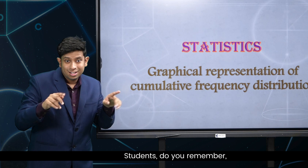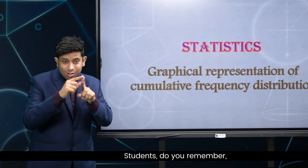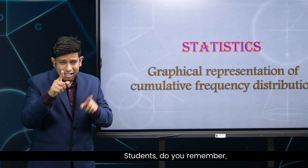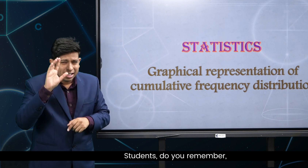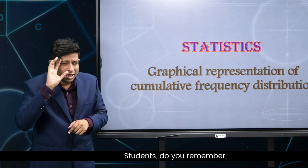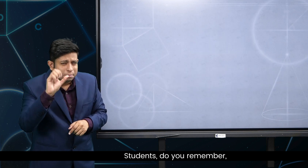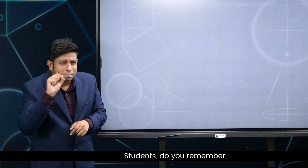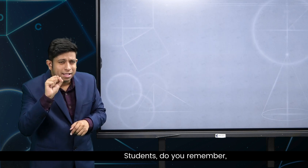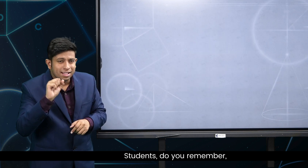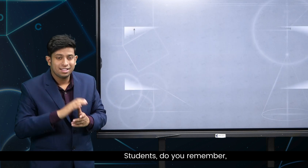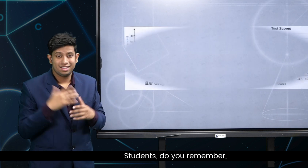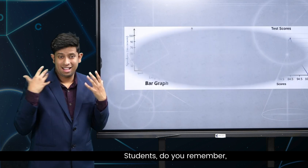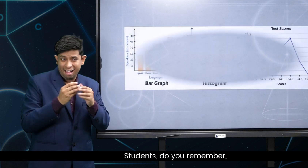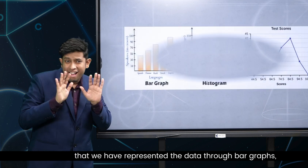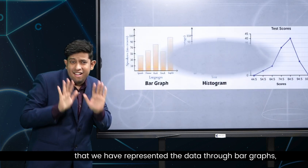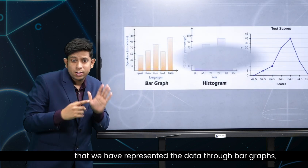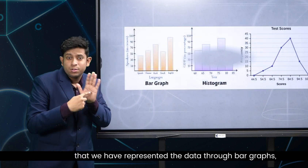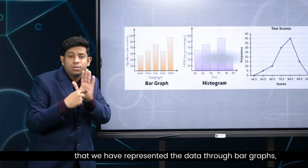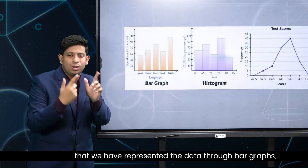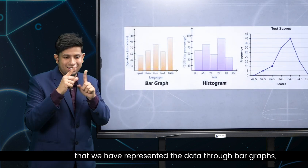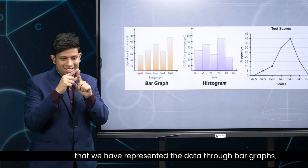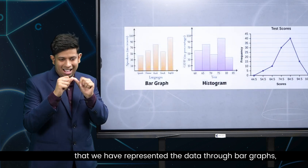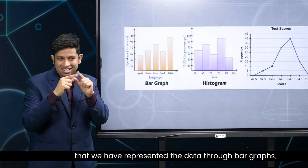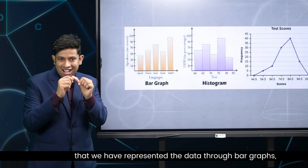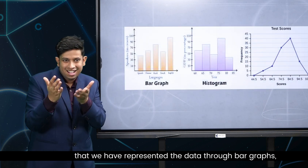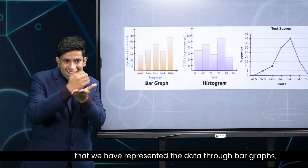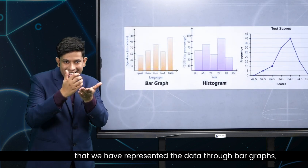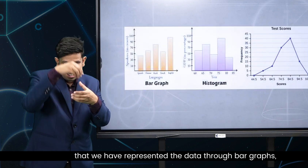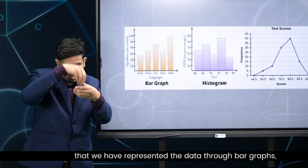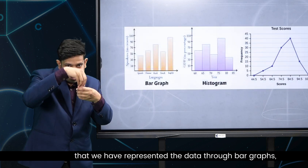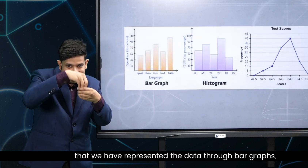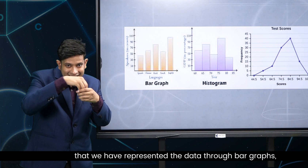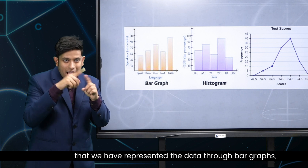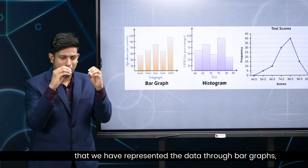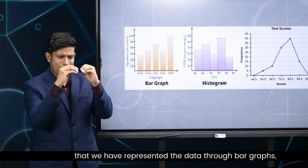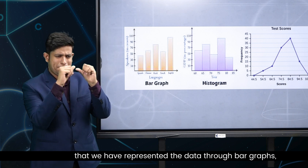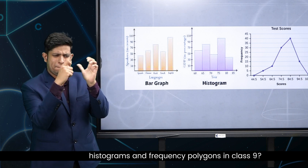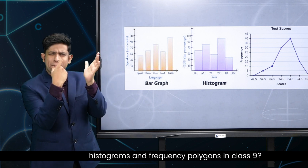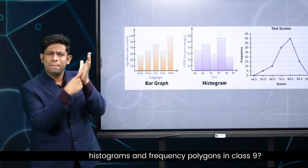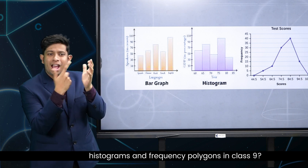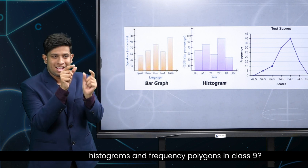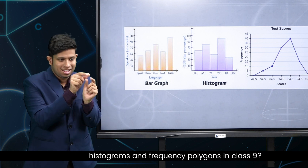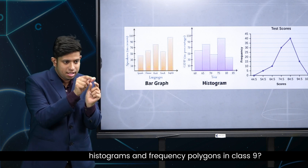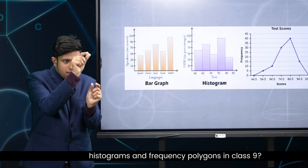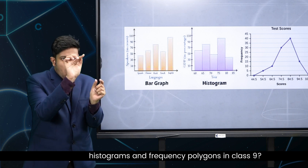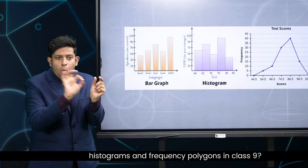Students, do you remember that we have represented the data through bar graphs, histograms and